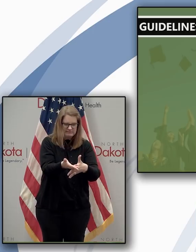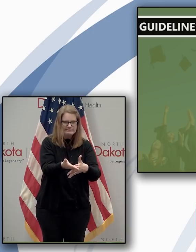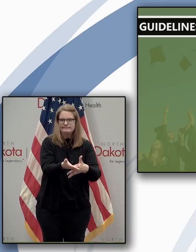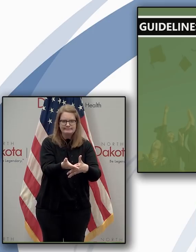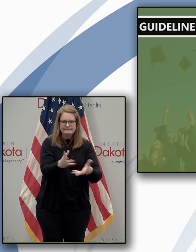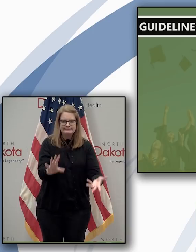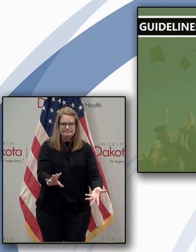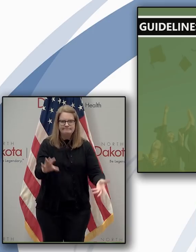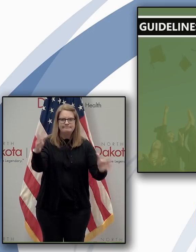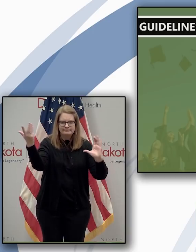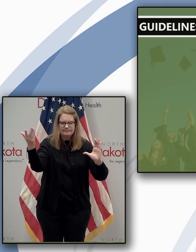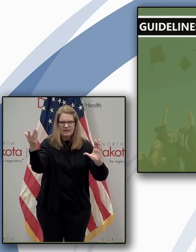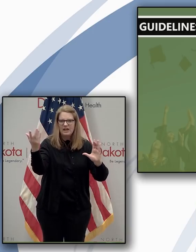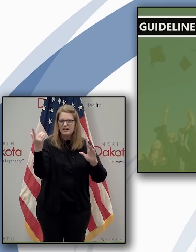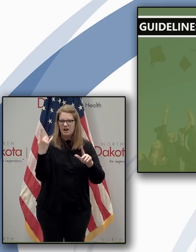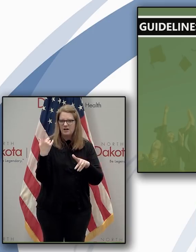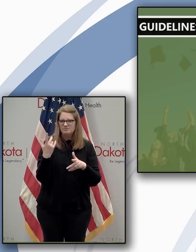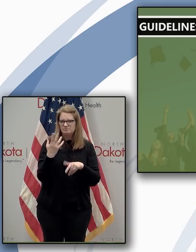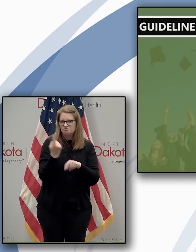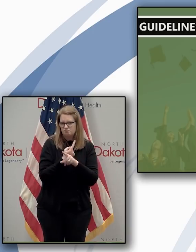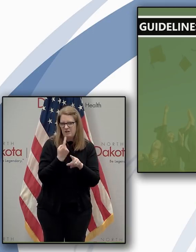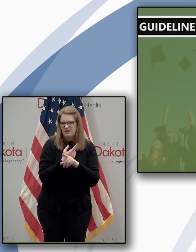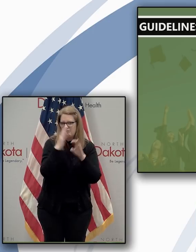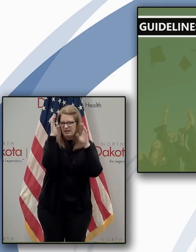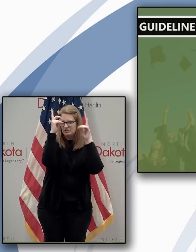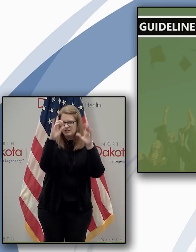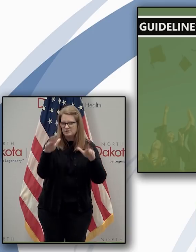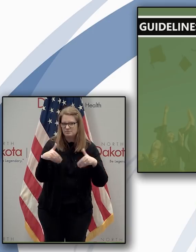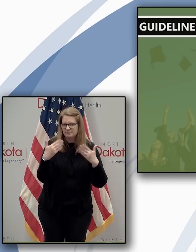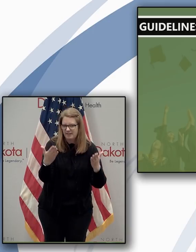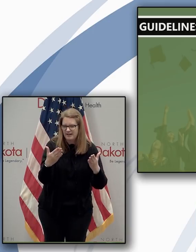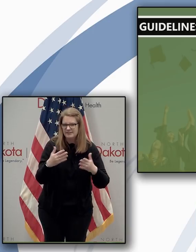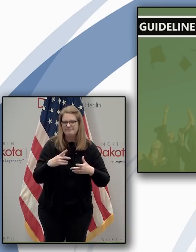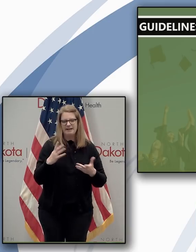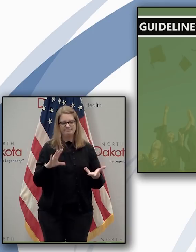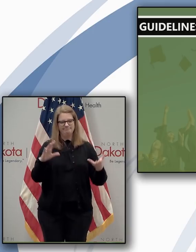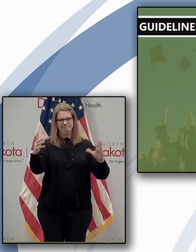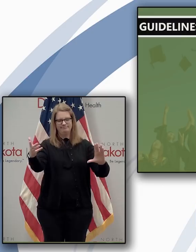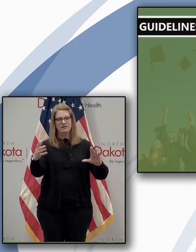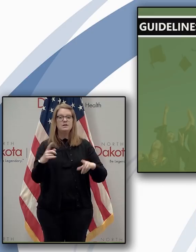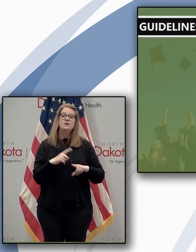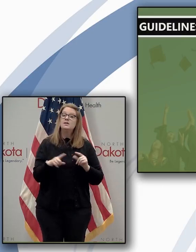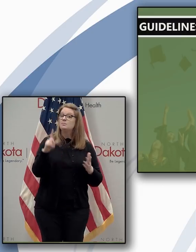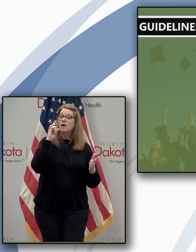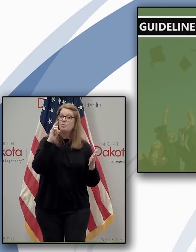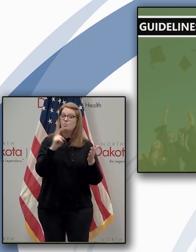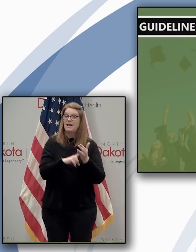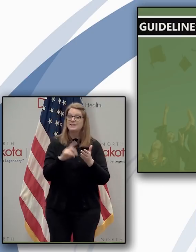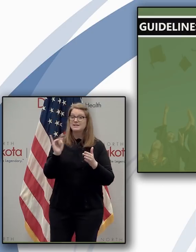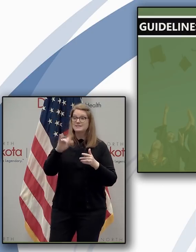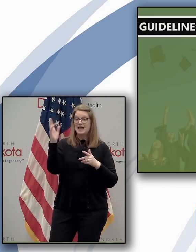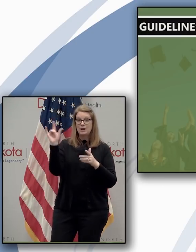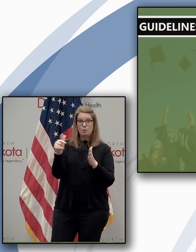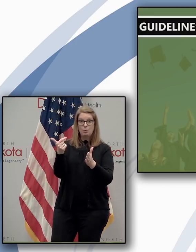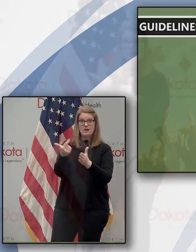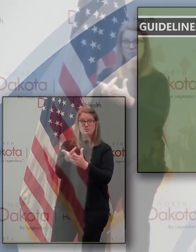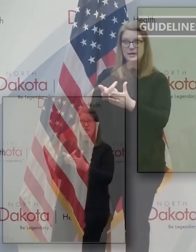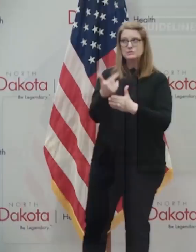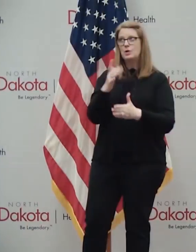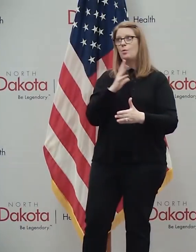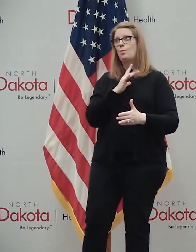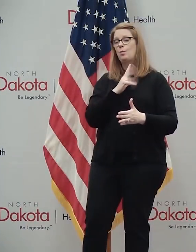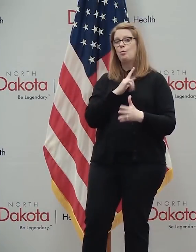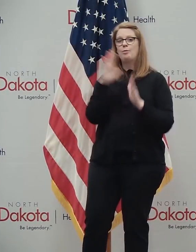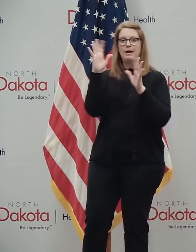and our traditional education delivery system. But recognizing the milestone that high school graduation represents in the lives of our